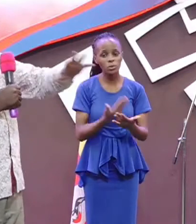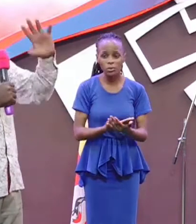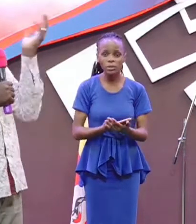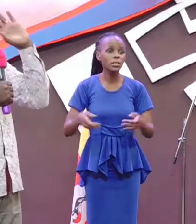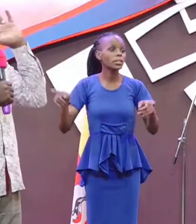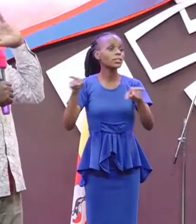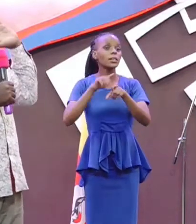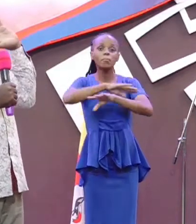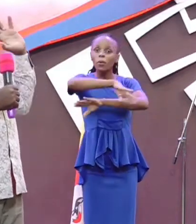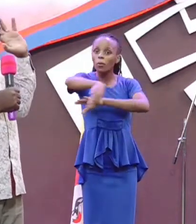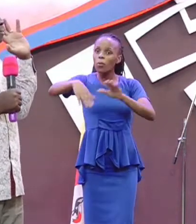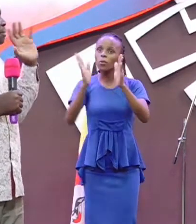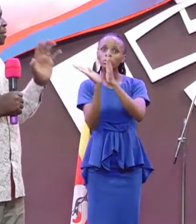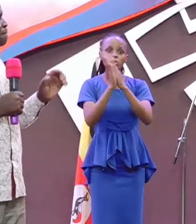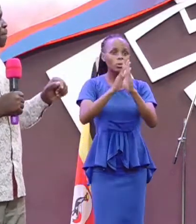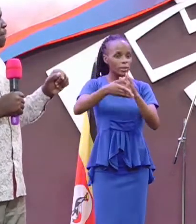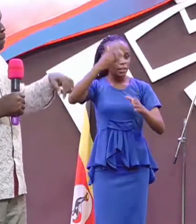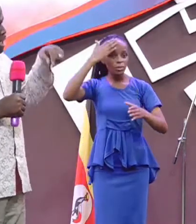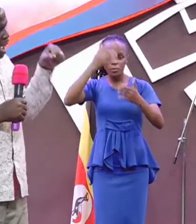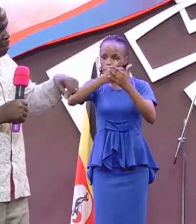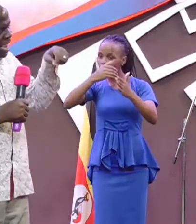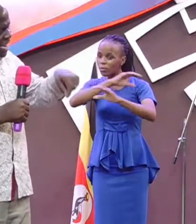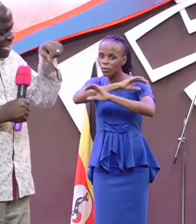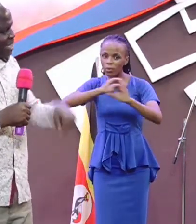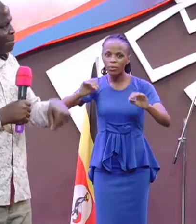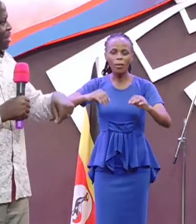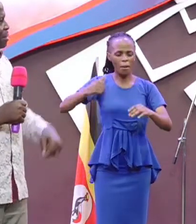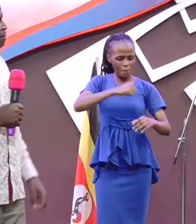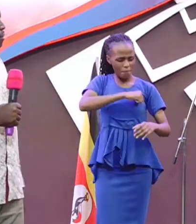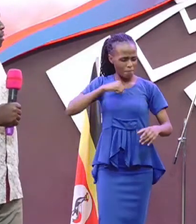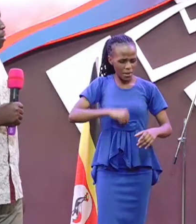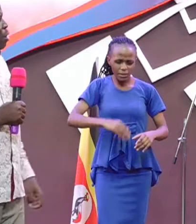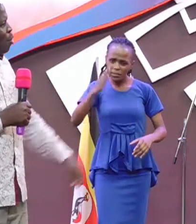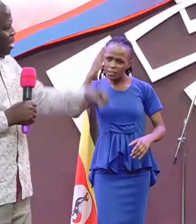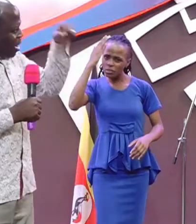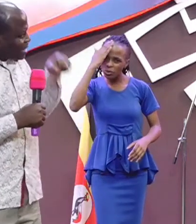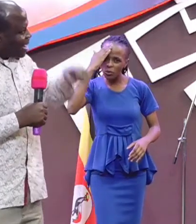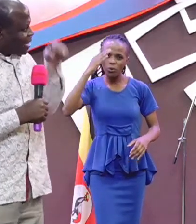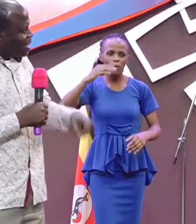was right. And all the stories he never knew, Abijah knew them.